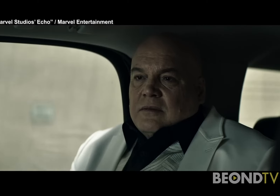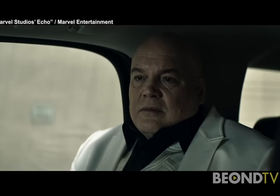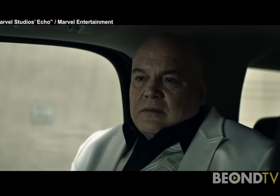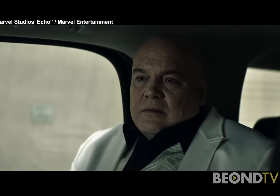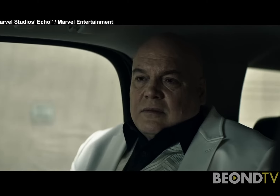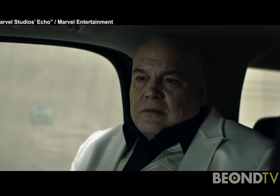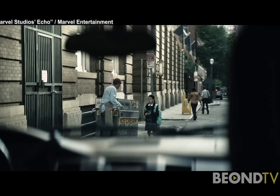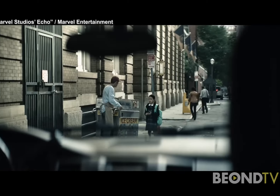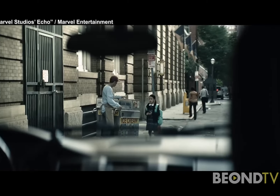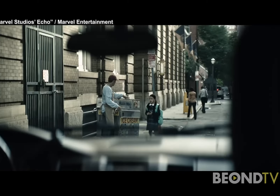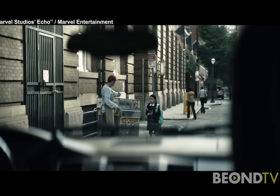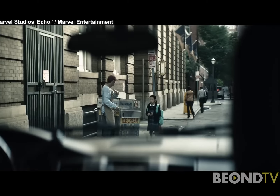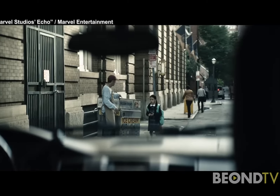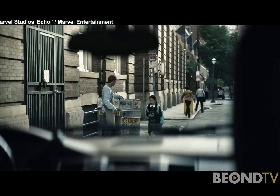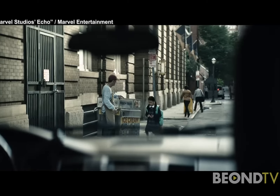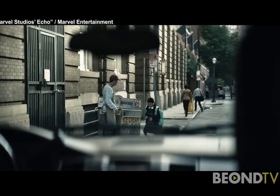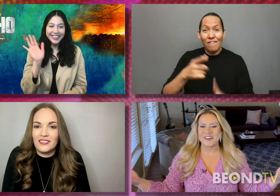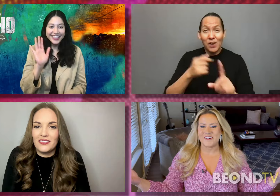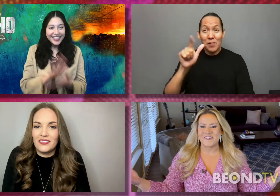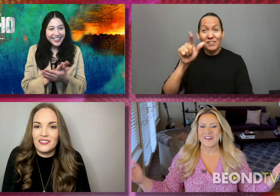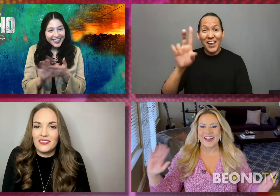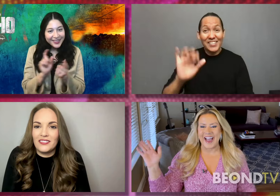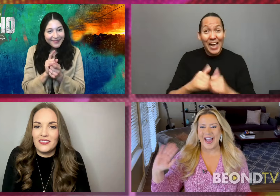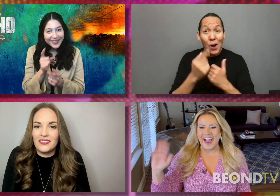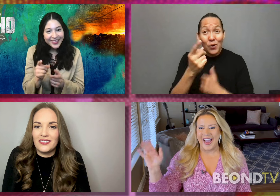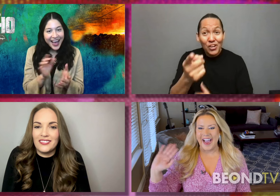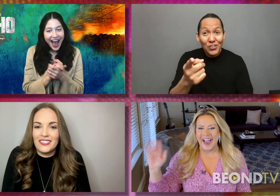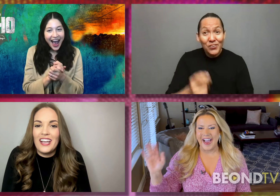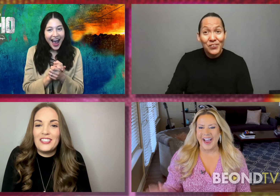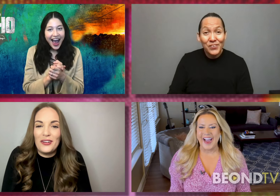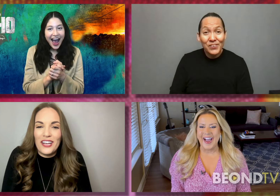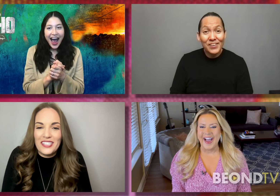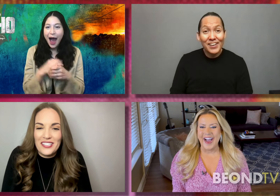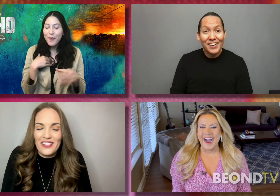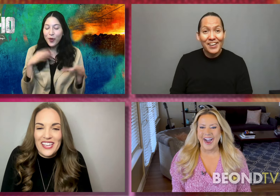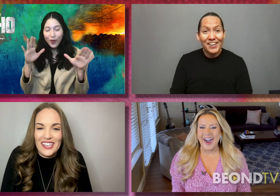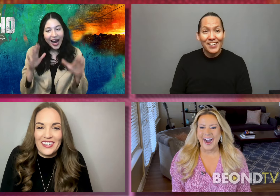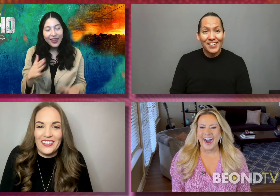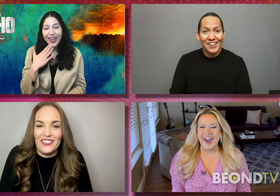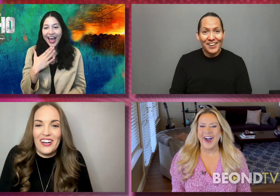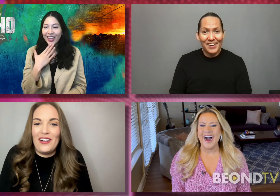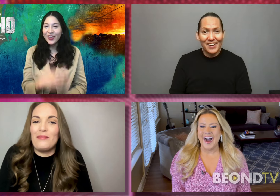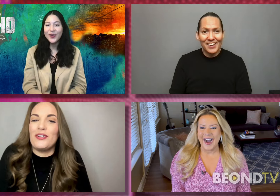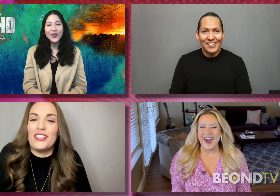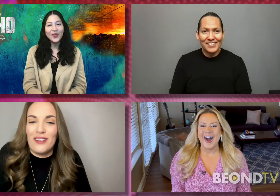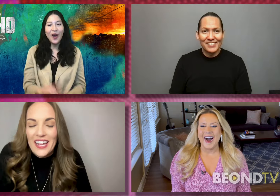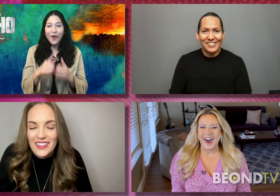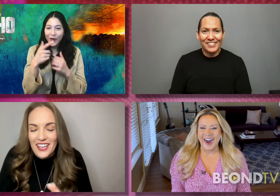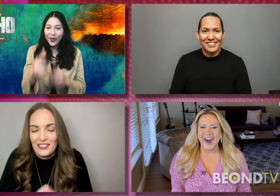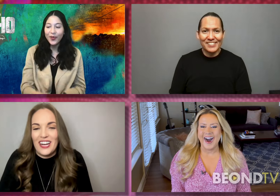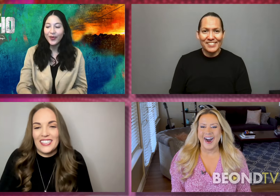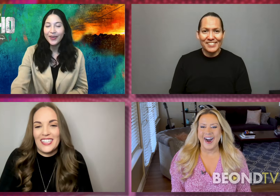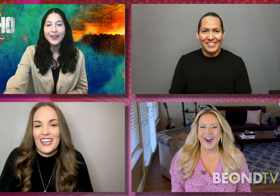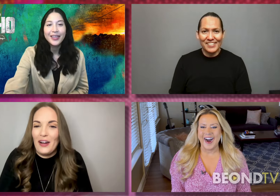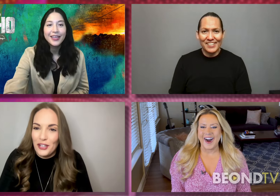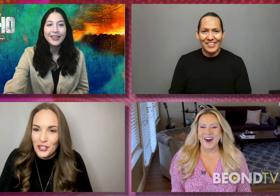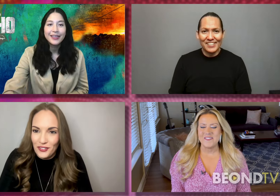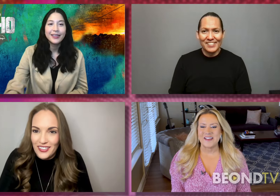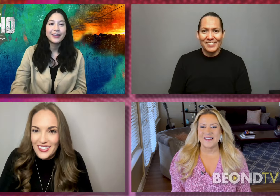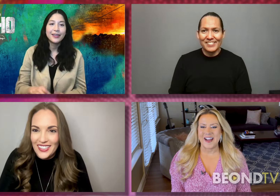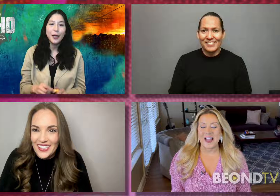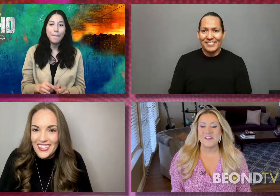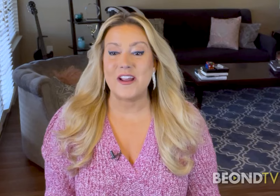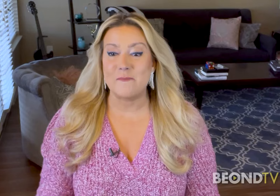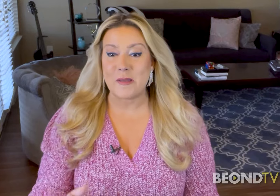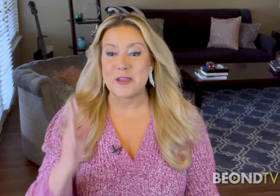I see everything that you are. How are you? It's so nice to meet you. Oh, I'm doing great. Thanks for asking. How are you?